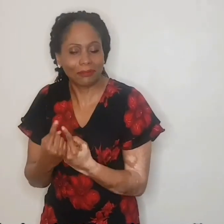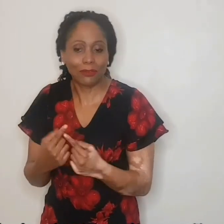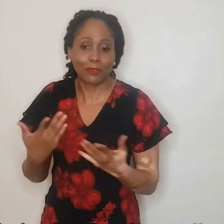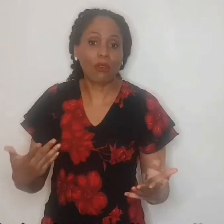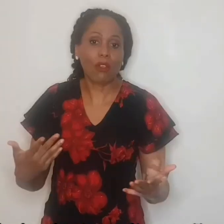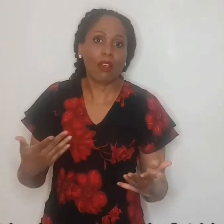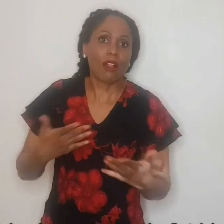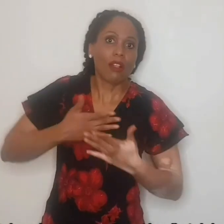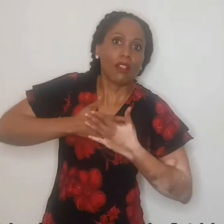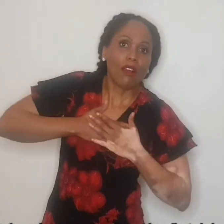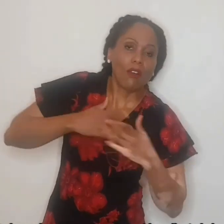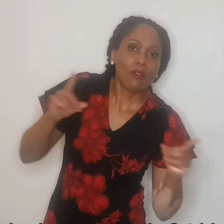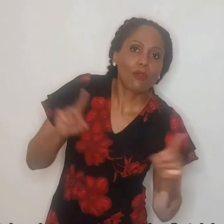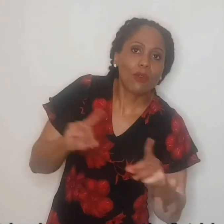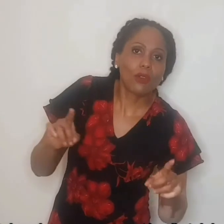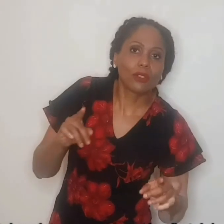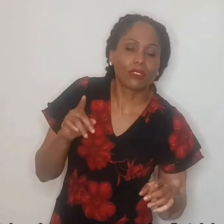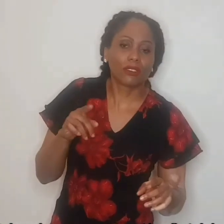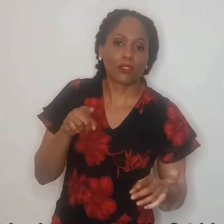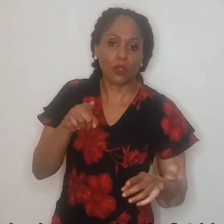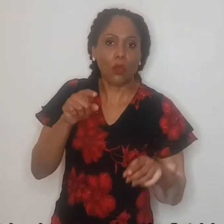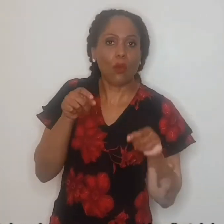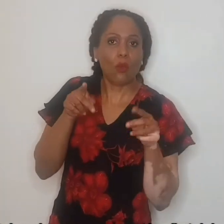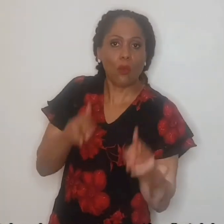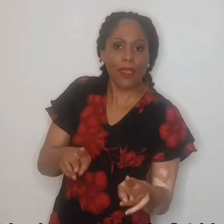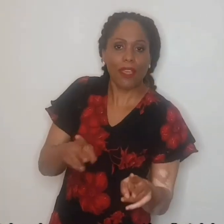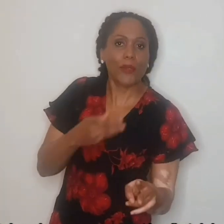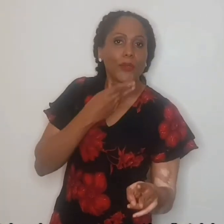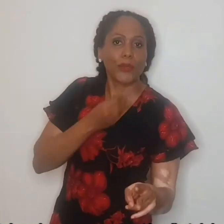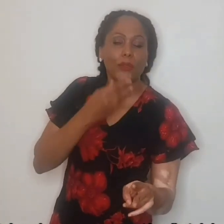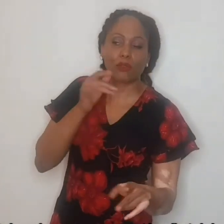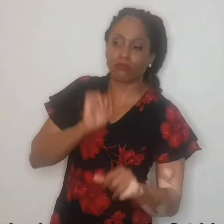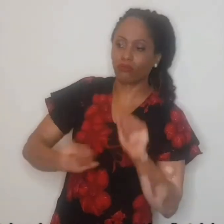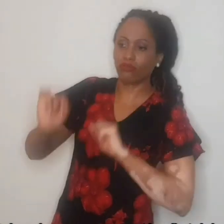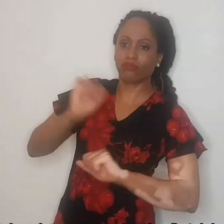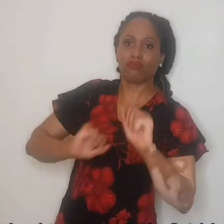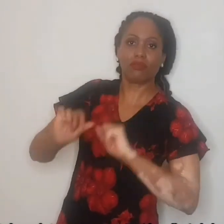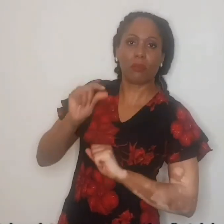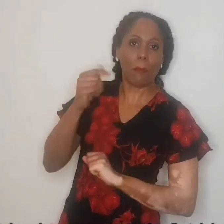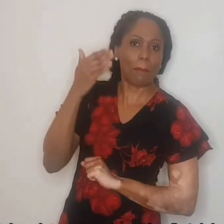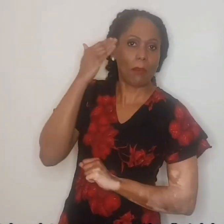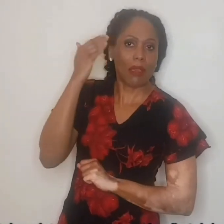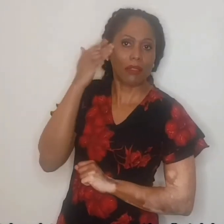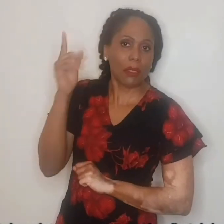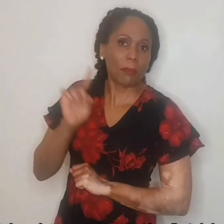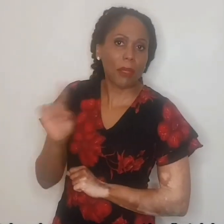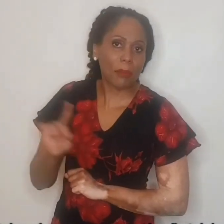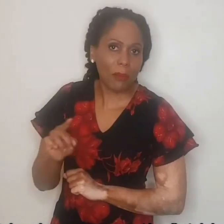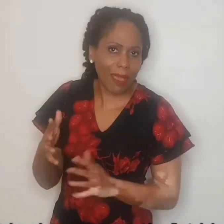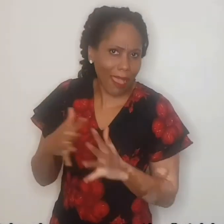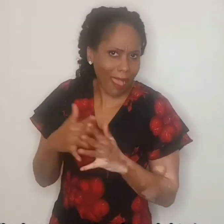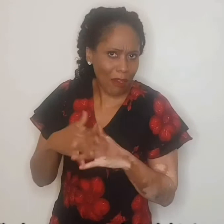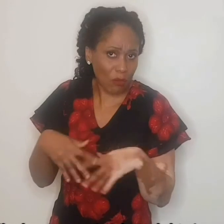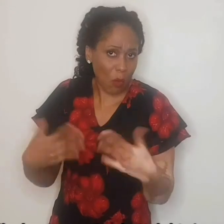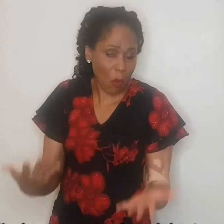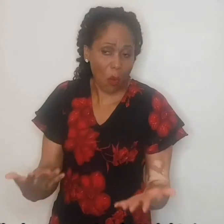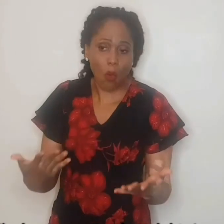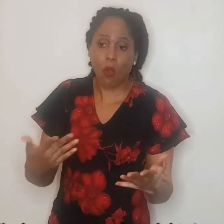I would love to hear what ways you use to avoid small minded people or if you've got any